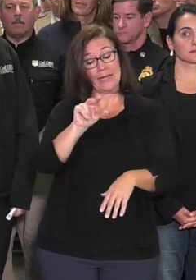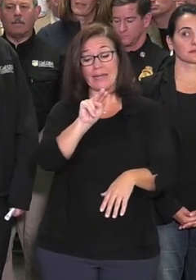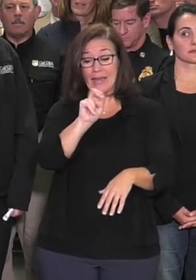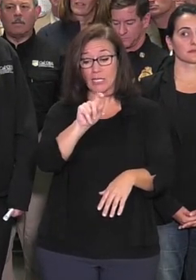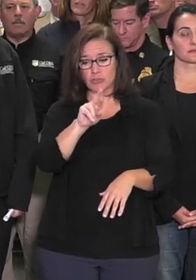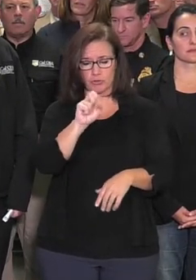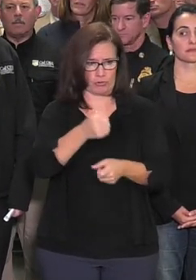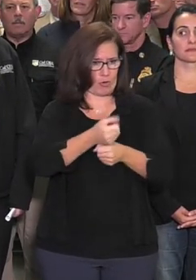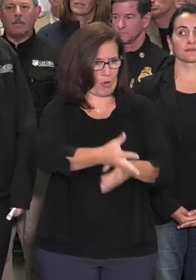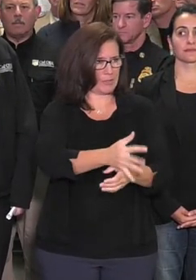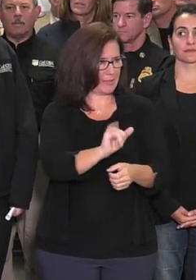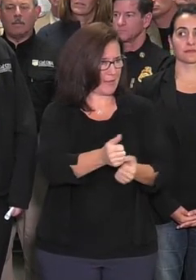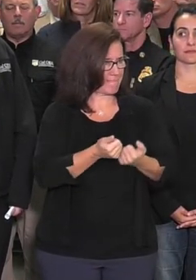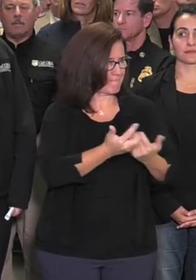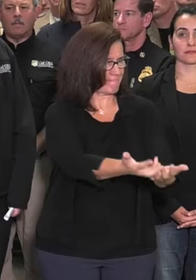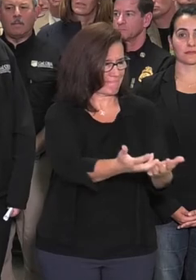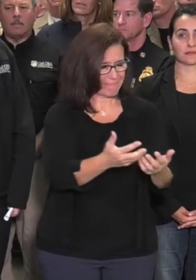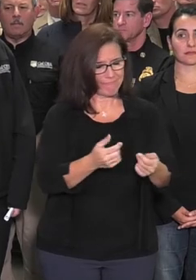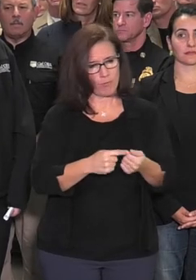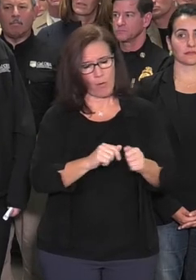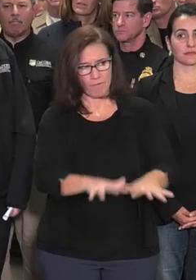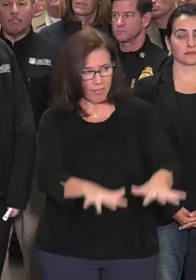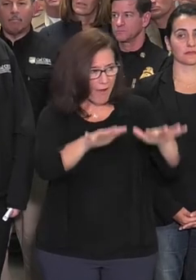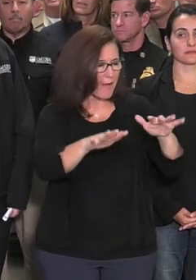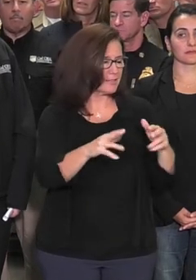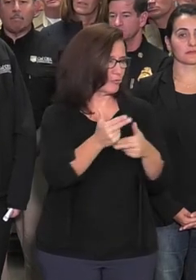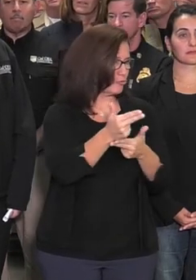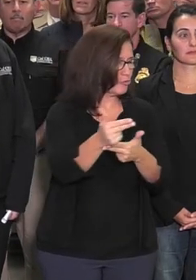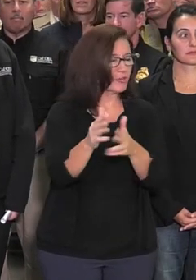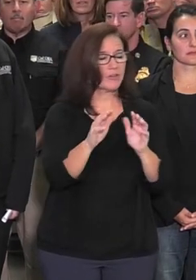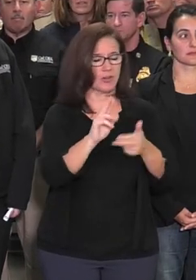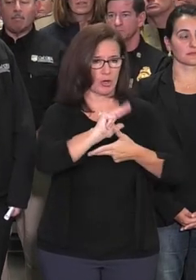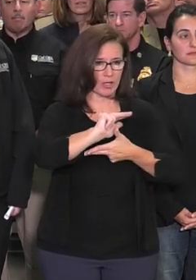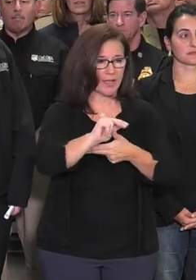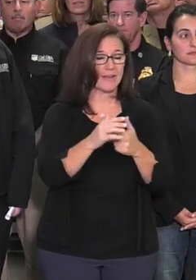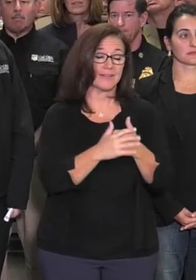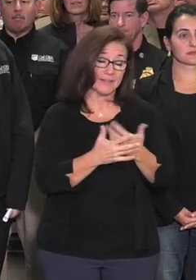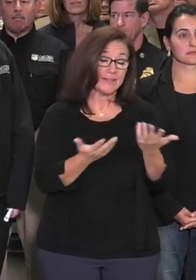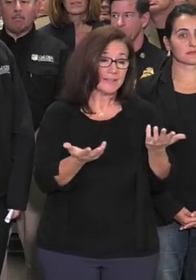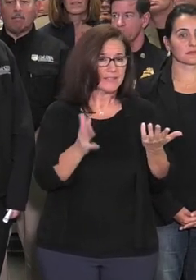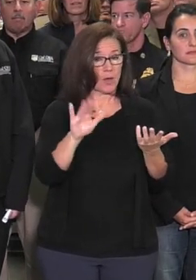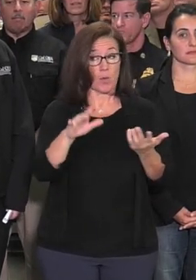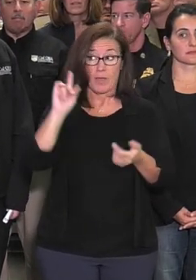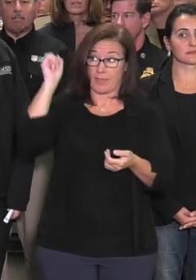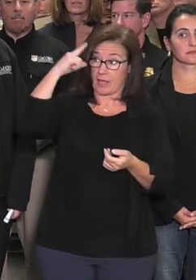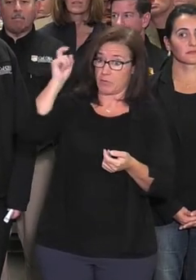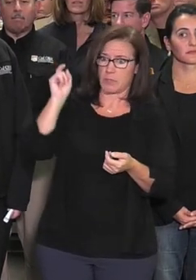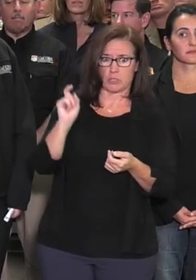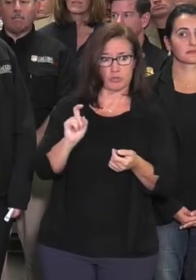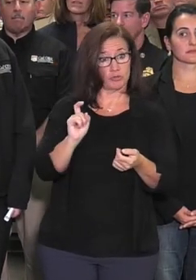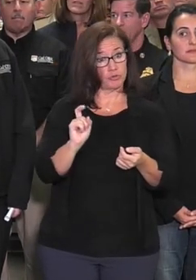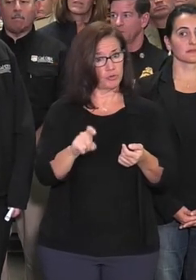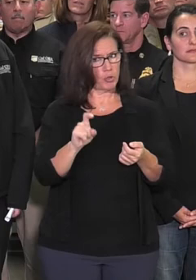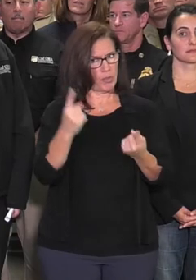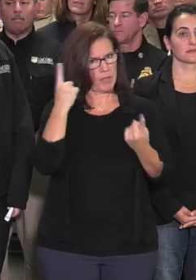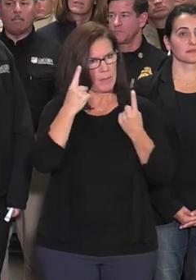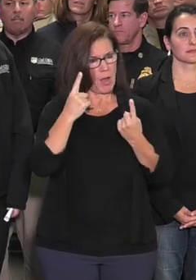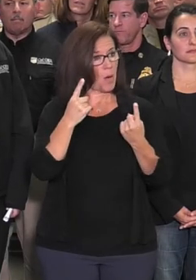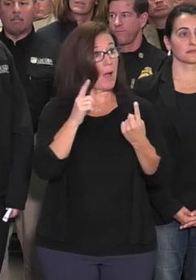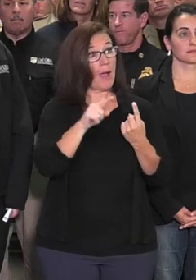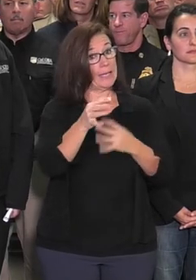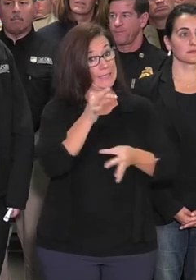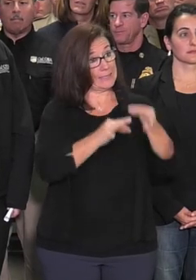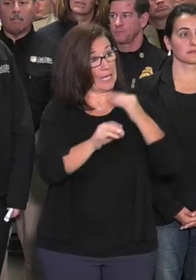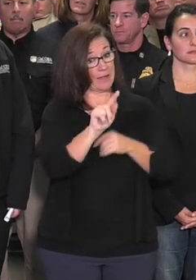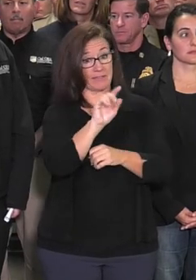realize that as they're spending money, or helping others spend it by giving them various tax breaks, we need to